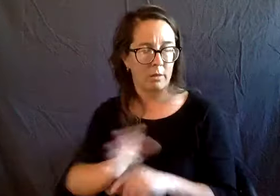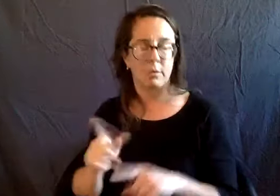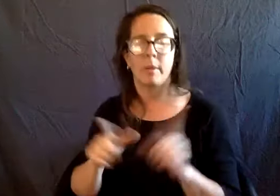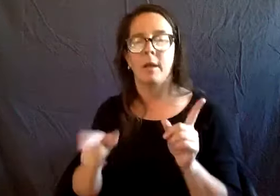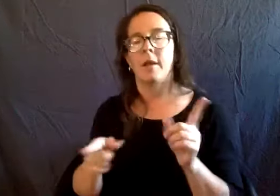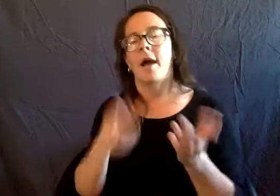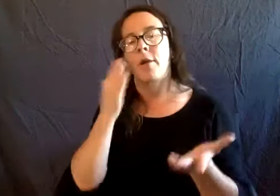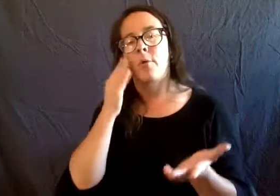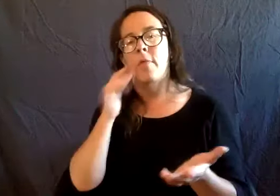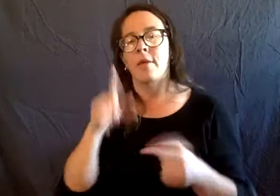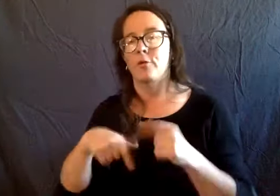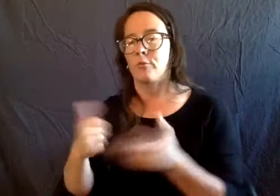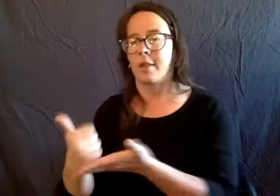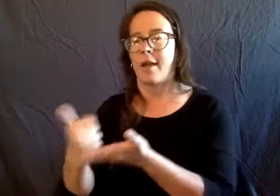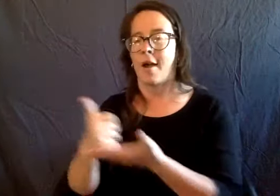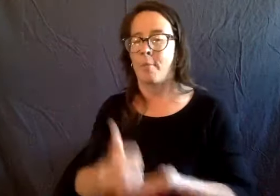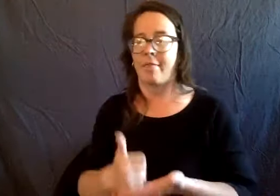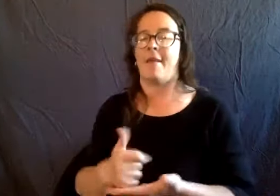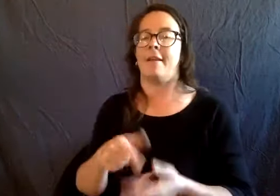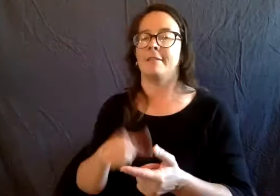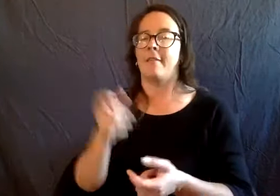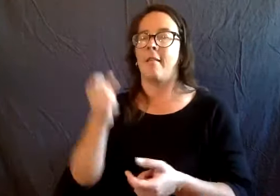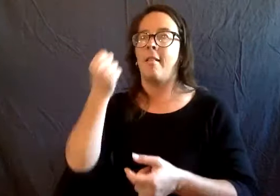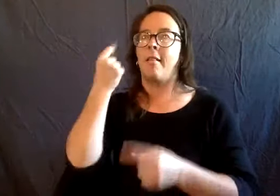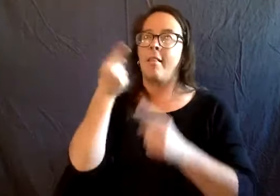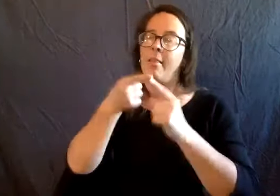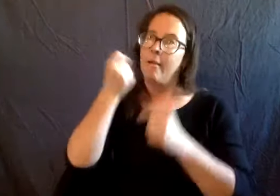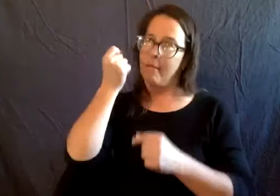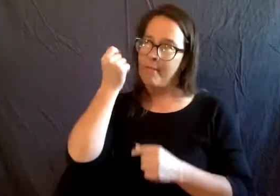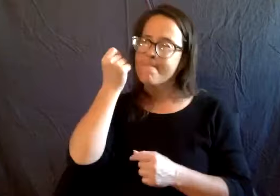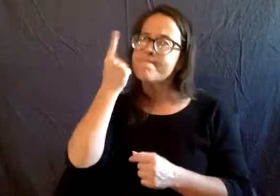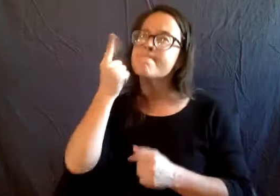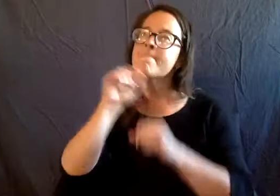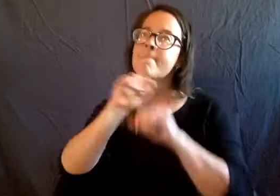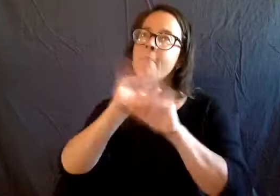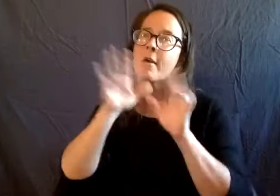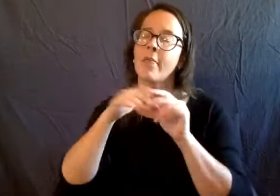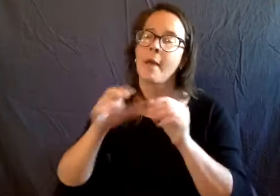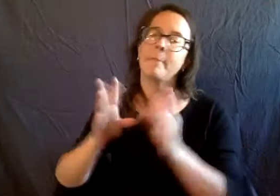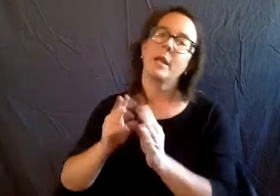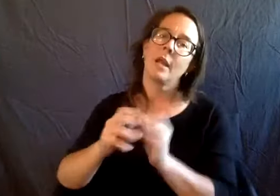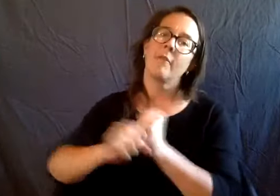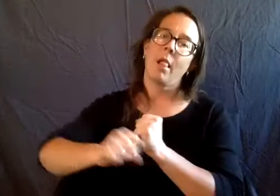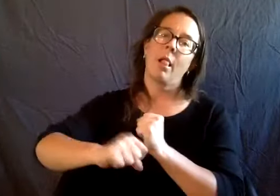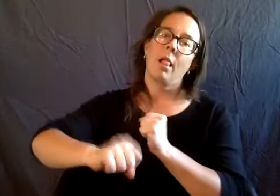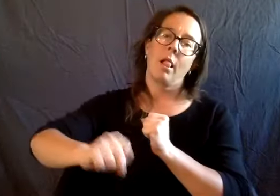knew that they really couldn't help me once they started that, because you ought to know better than that. And then the meeting went on, and